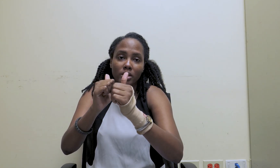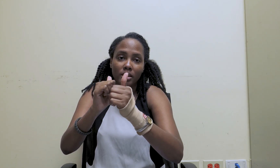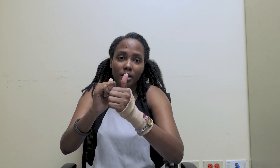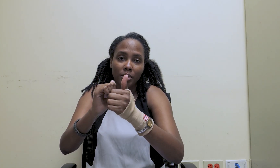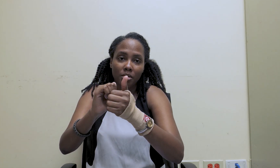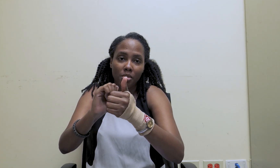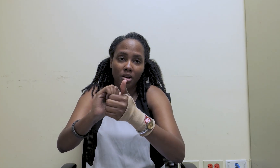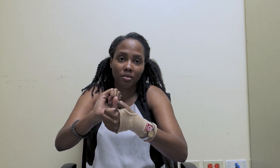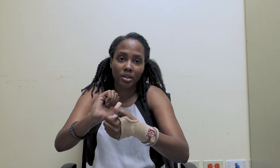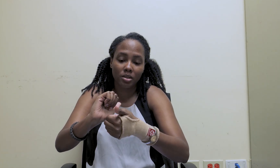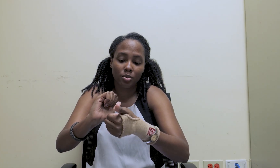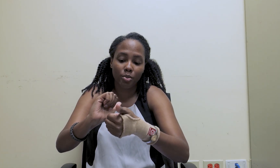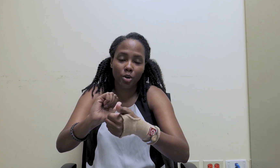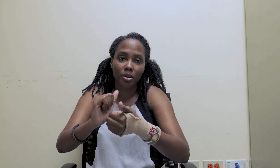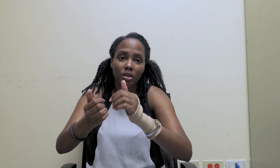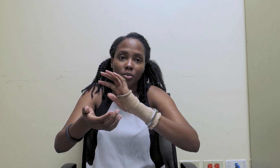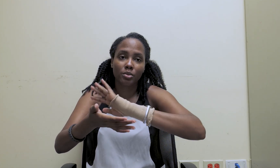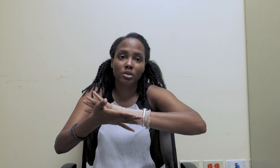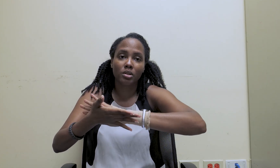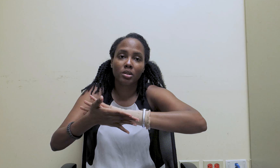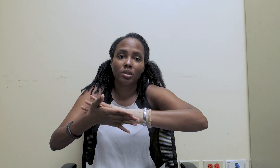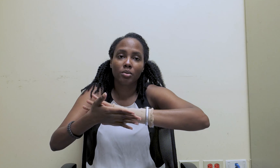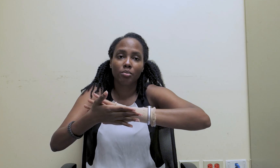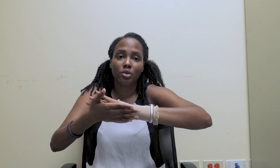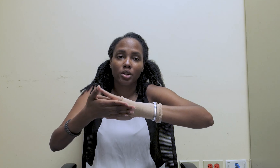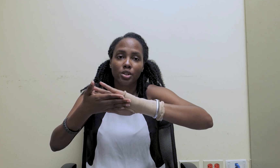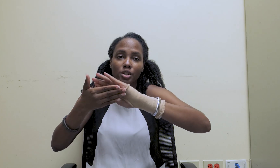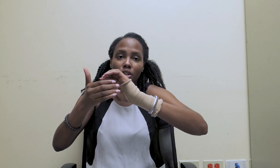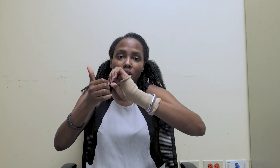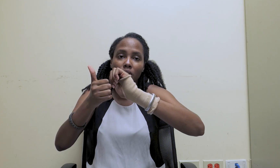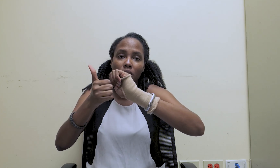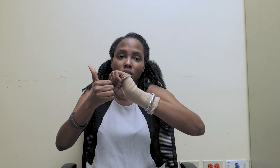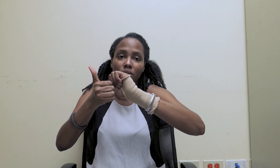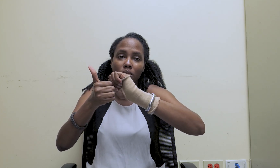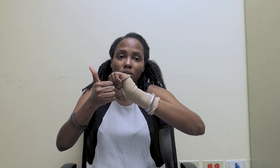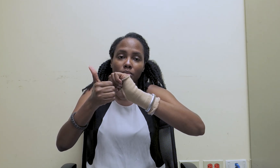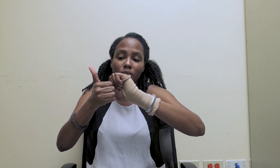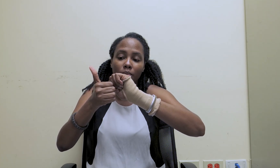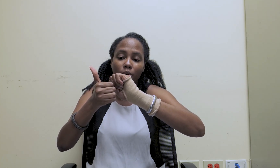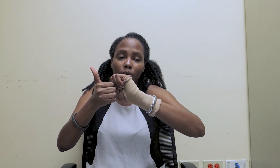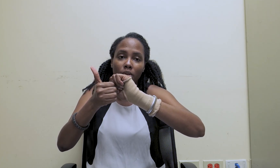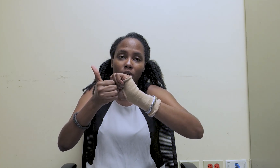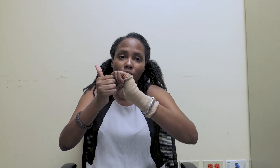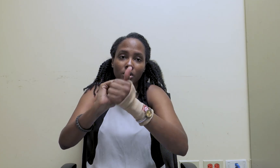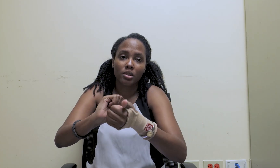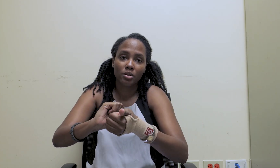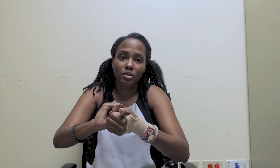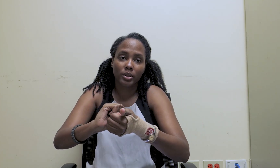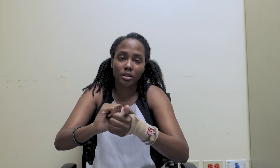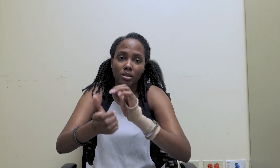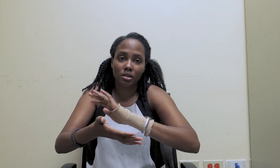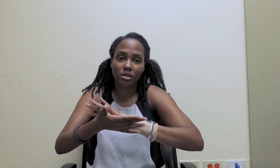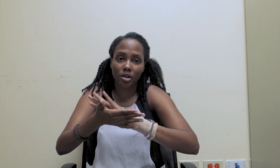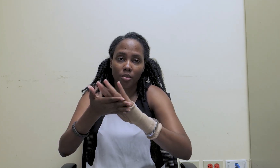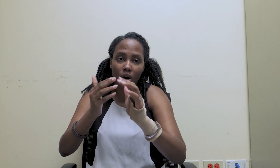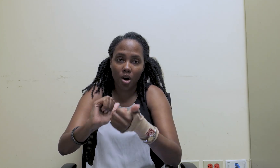twist them in the middle of it. Bring up the thumbs. Brush. Then bring up the thumbs. Twist.